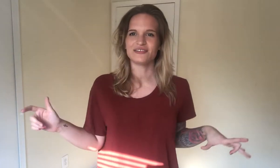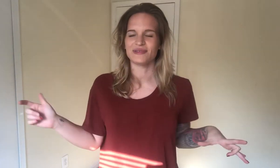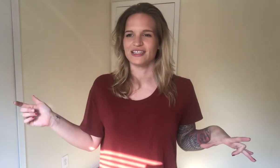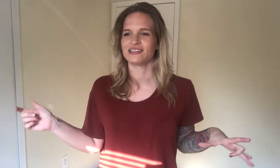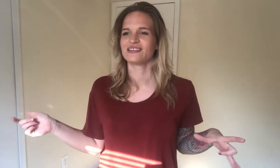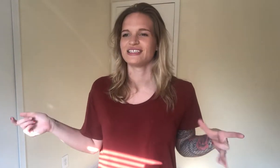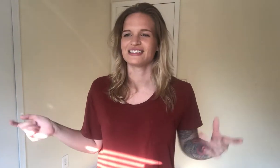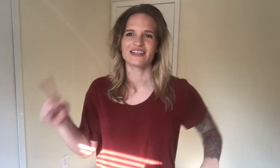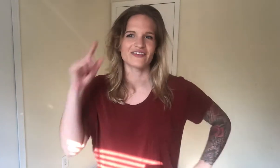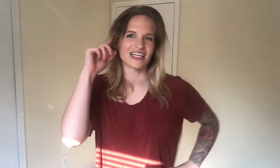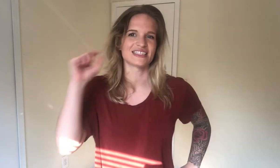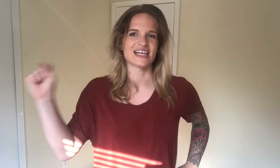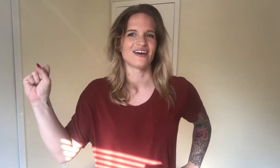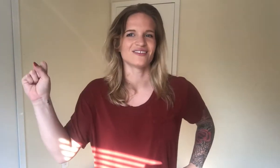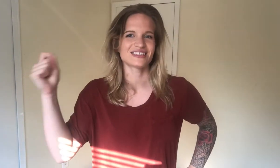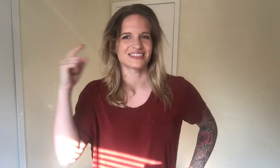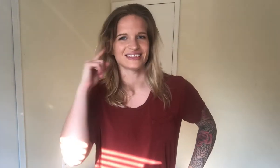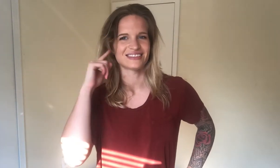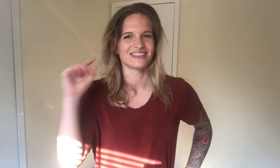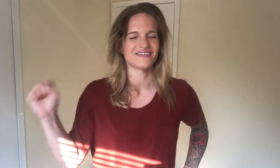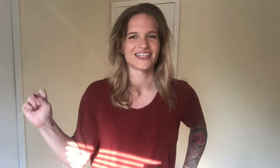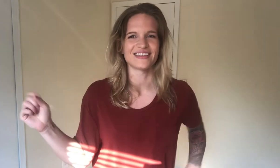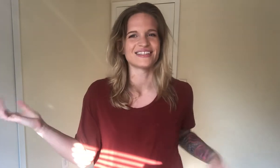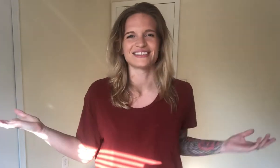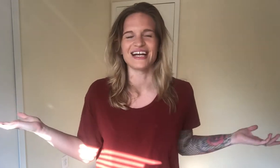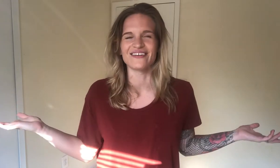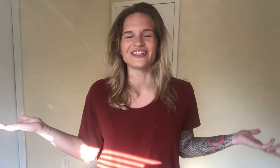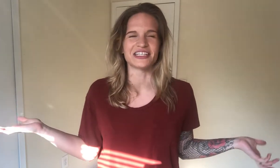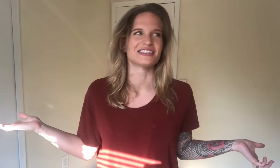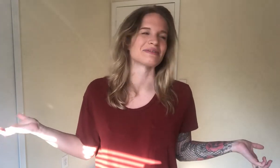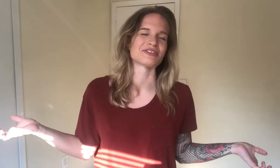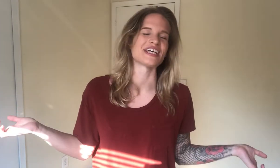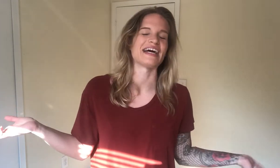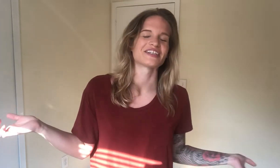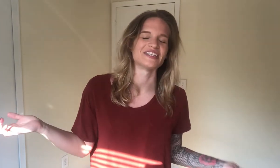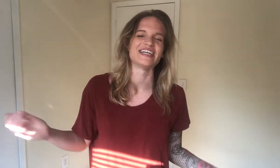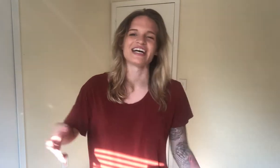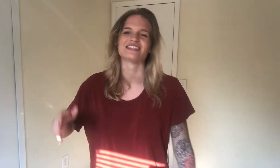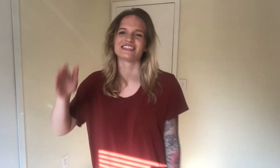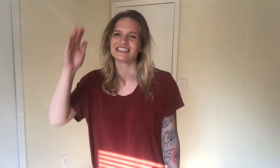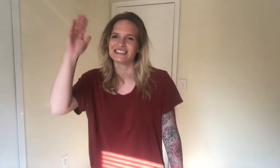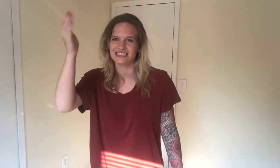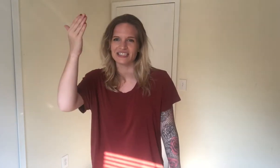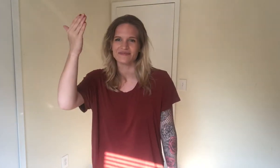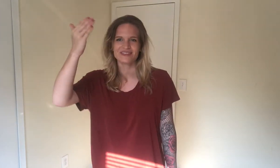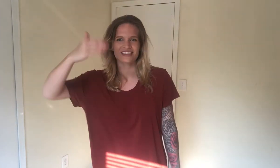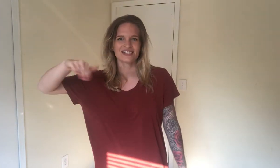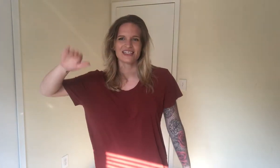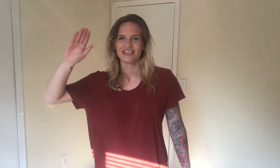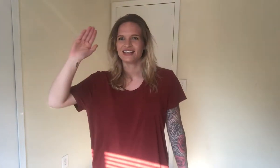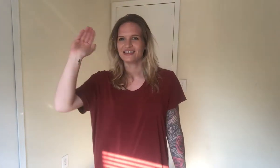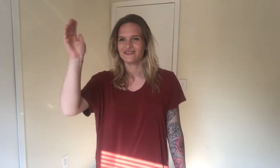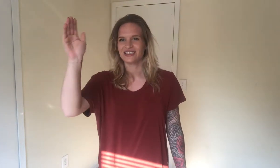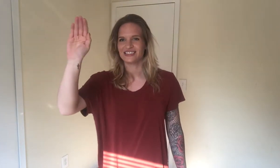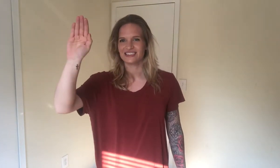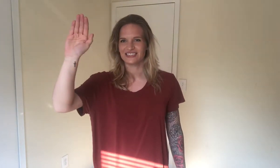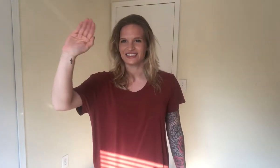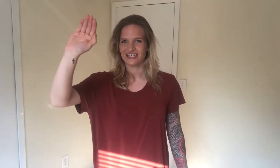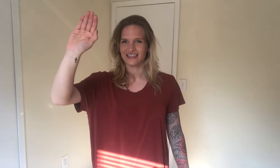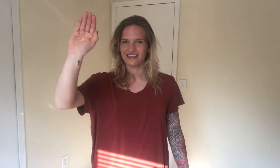to me, instead of like sounds, because I mean it's not really conceptually accurate, I just said seems, which is just like a